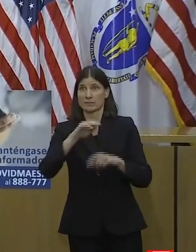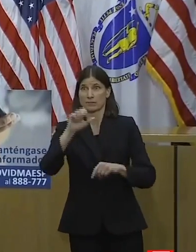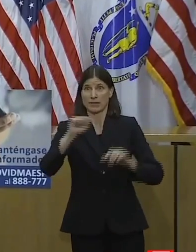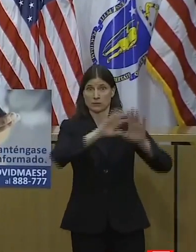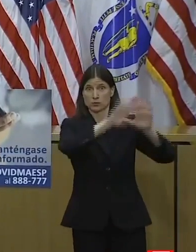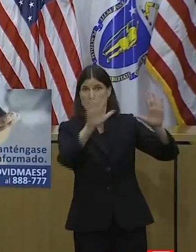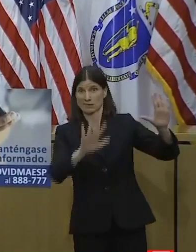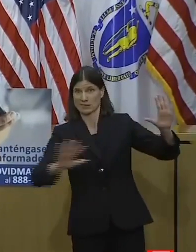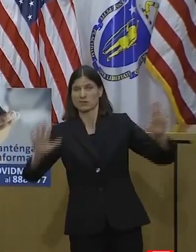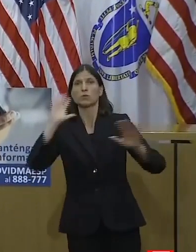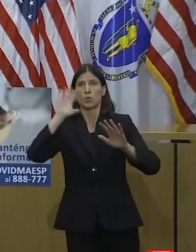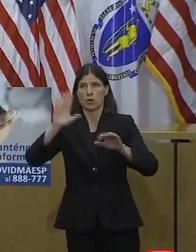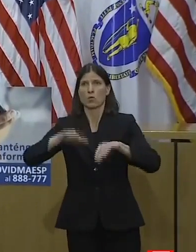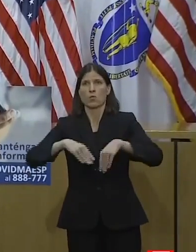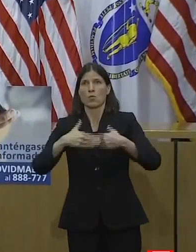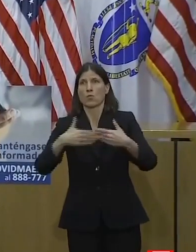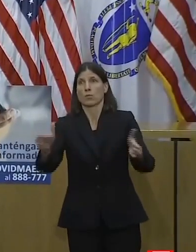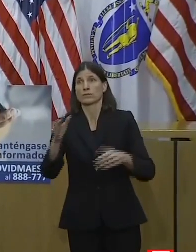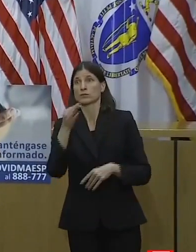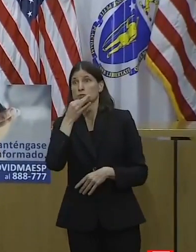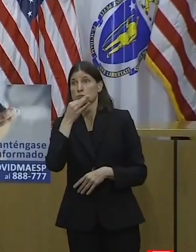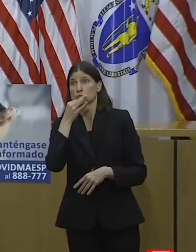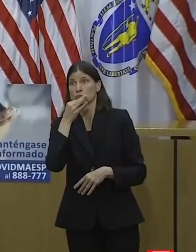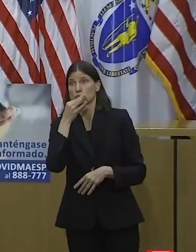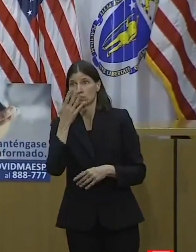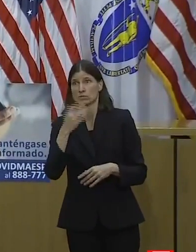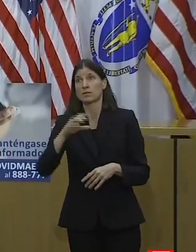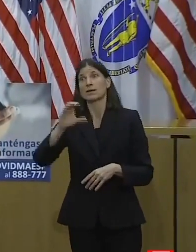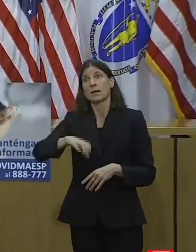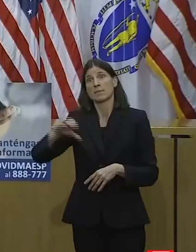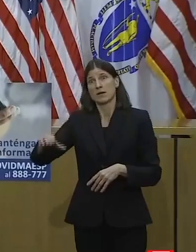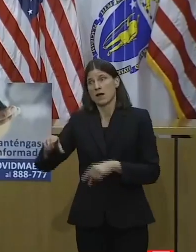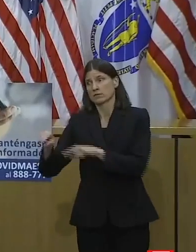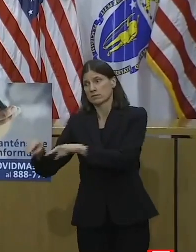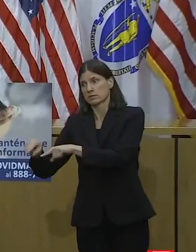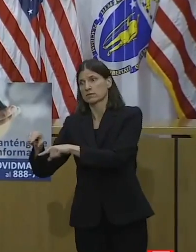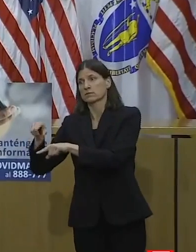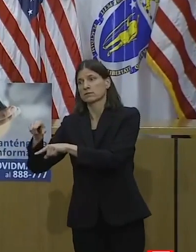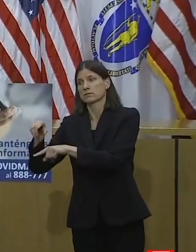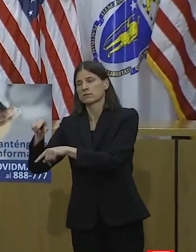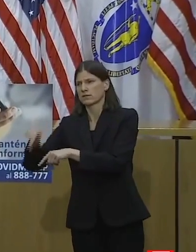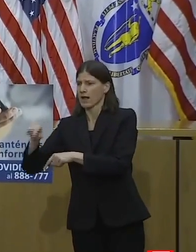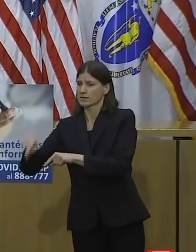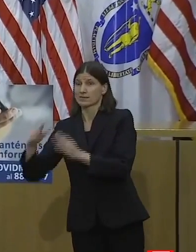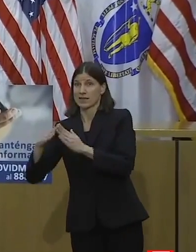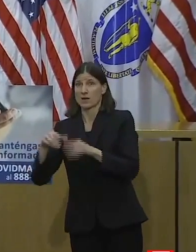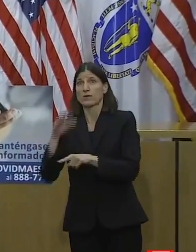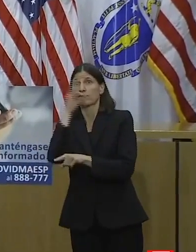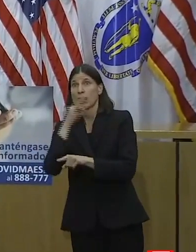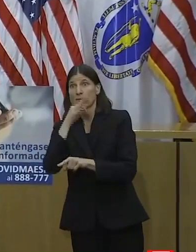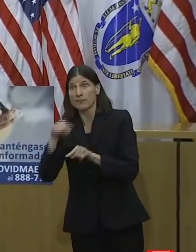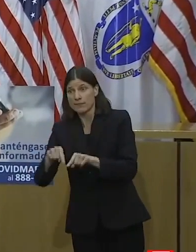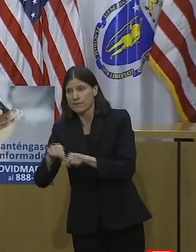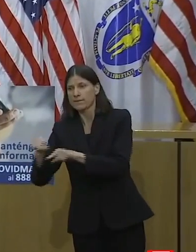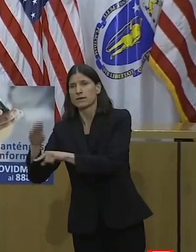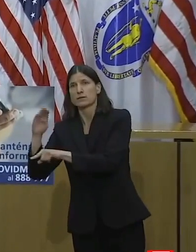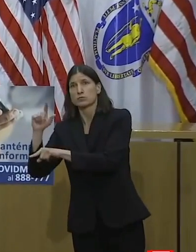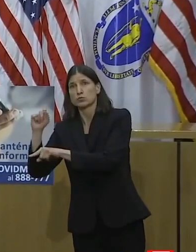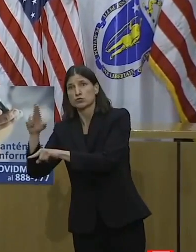Brewster, Falmouth, New Bedford, East Longmeadow, and Great Barrington, with a couple of others in planning